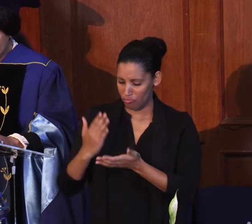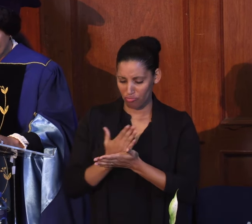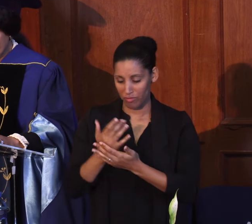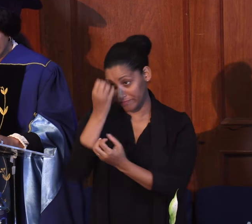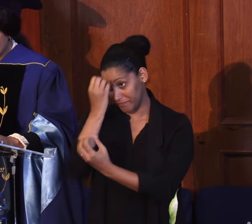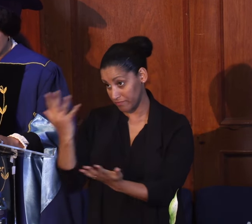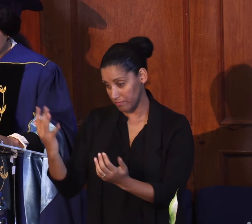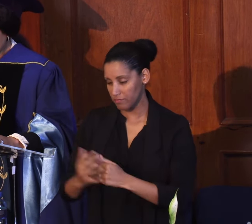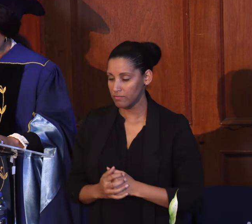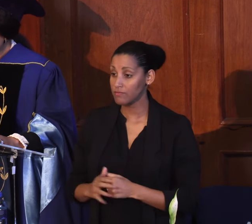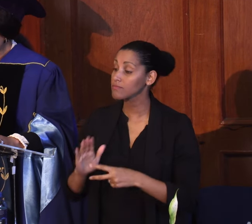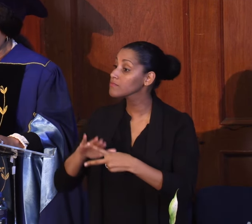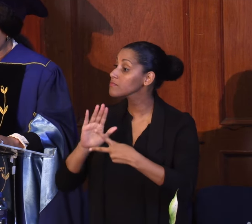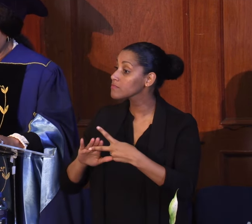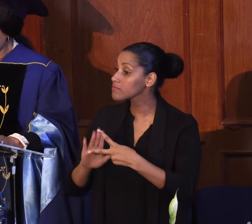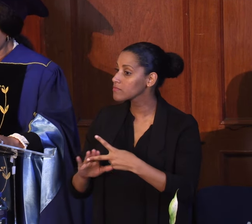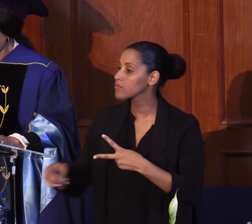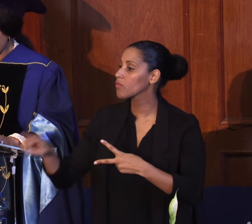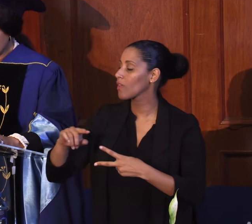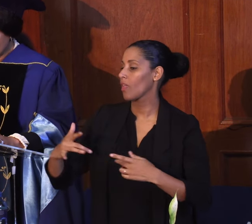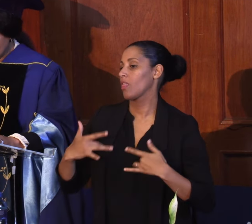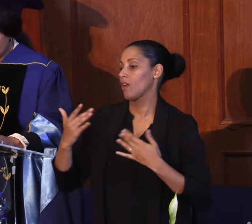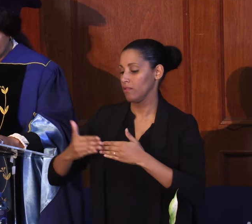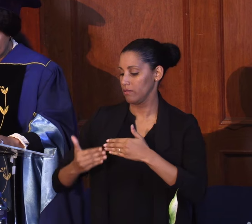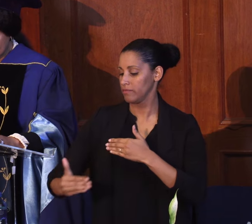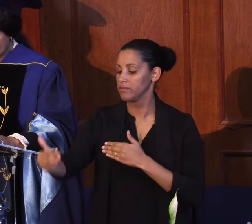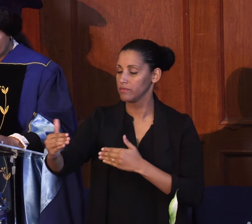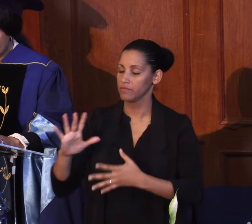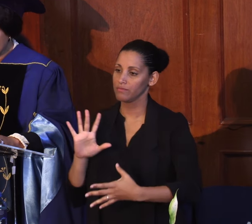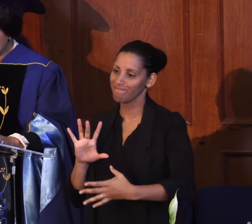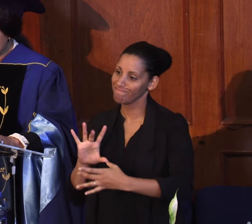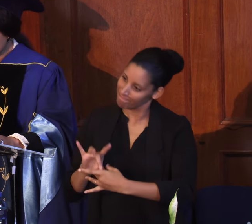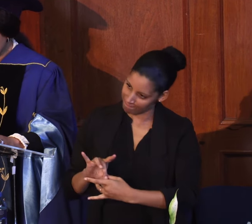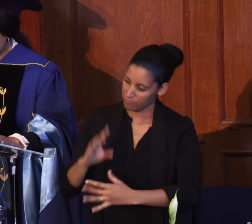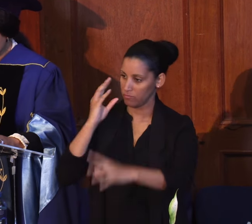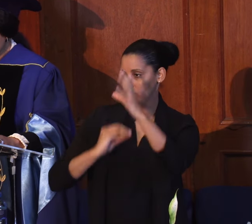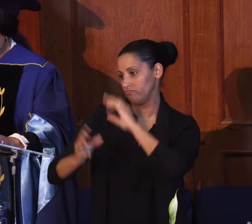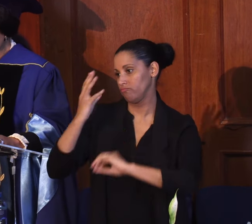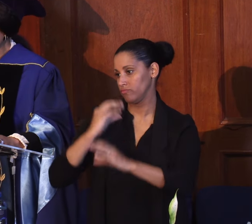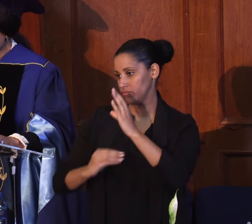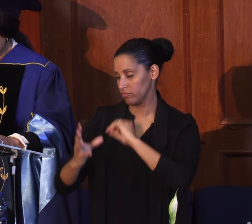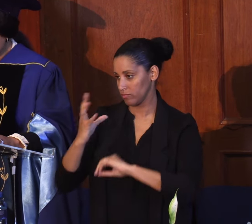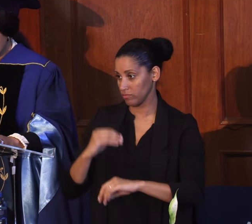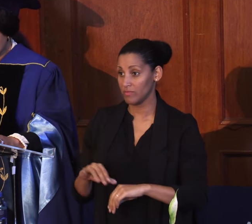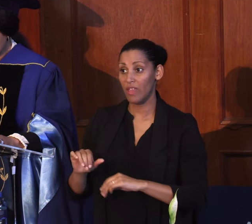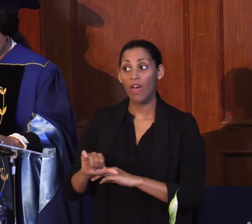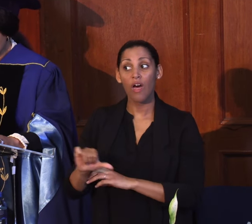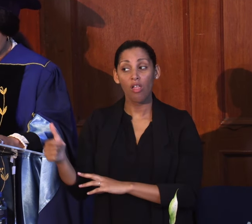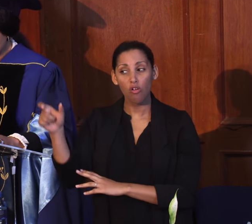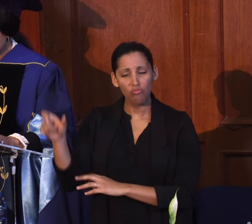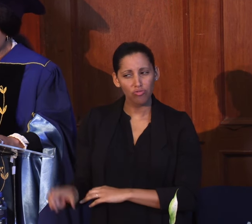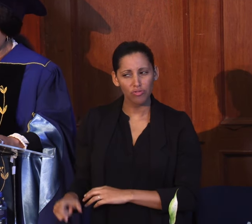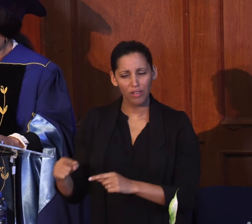second, commit to lifelong learning. Listen to people who think differently from